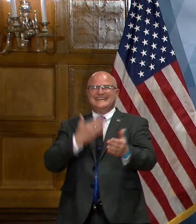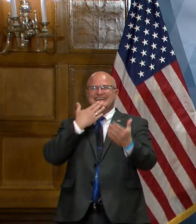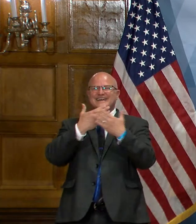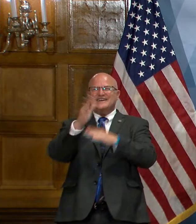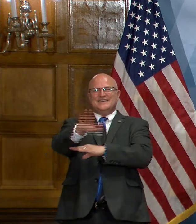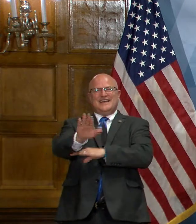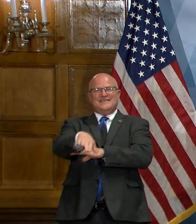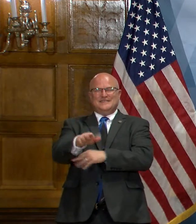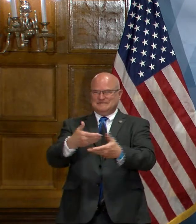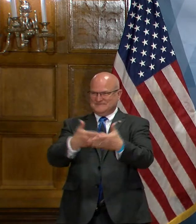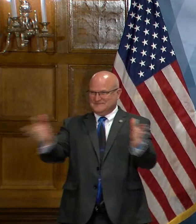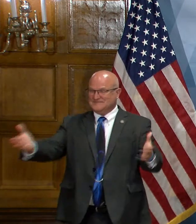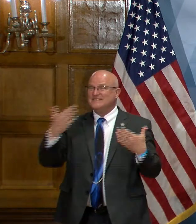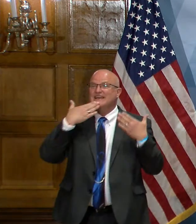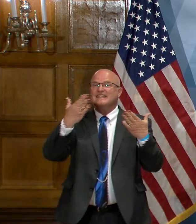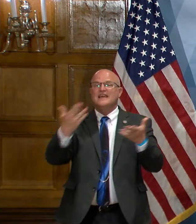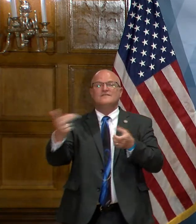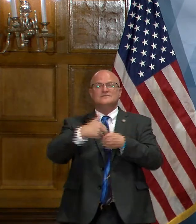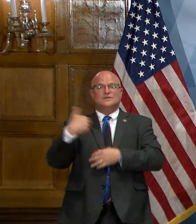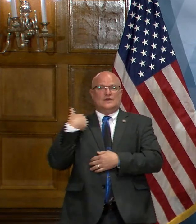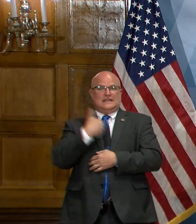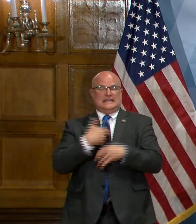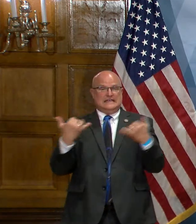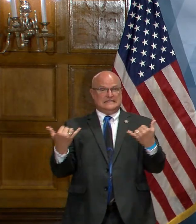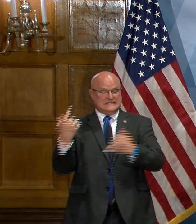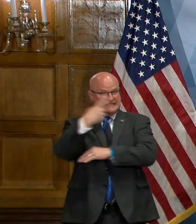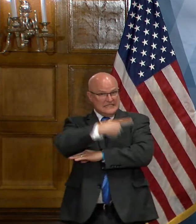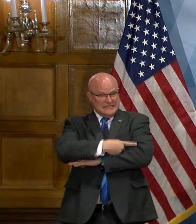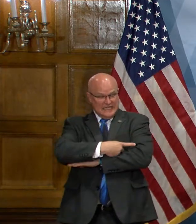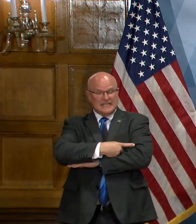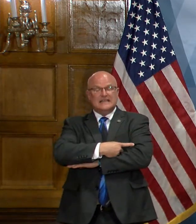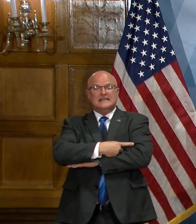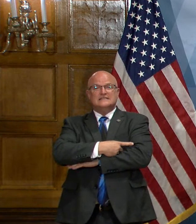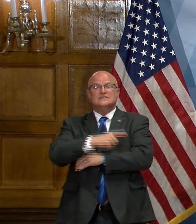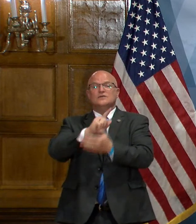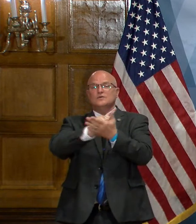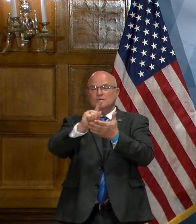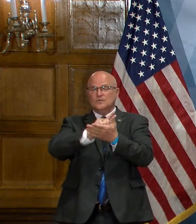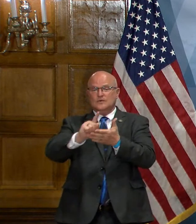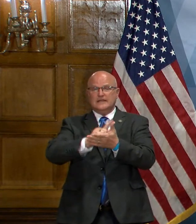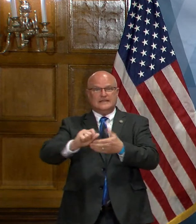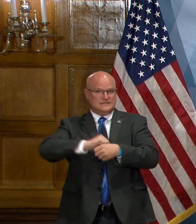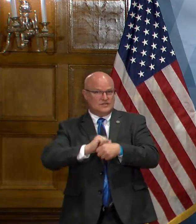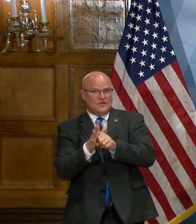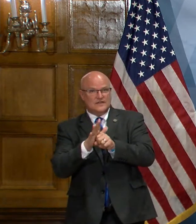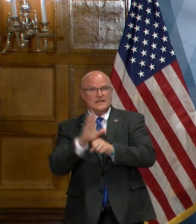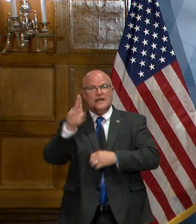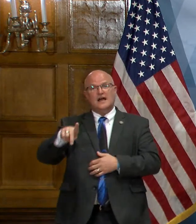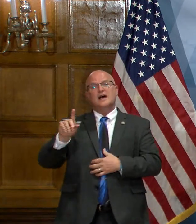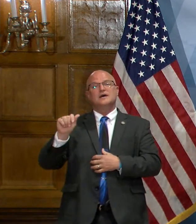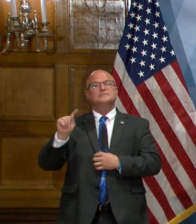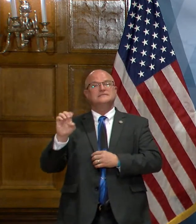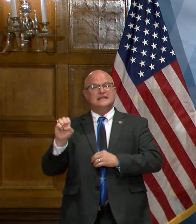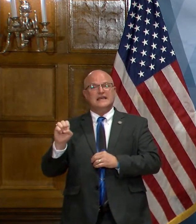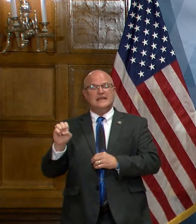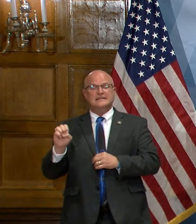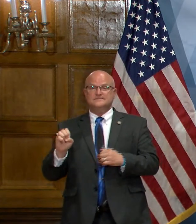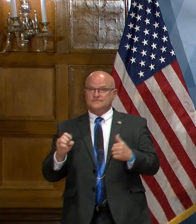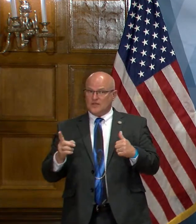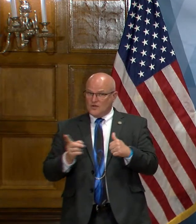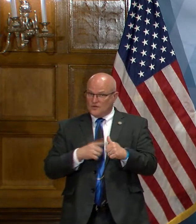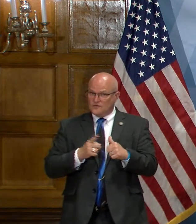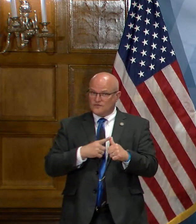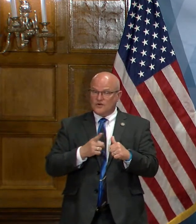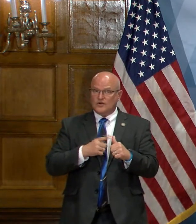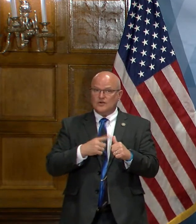Good afternoon to everyone. Thank you for joining me for today's weekly COVID-19 update. First,